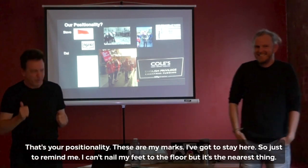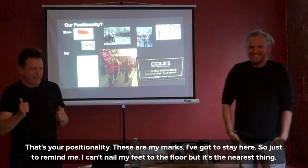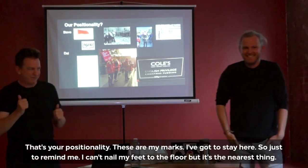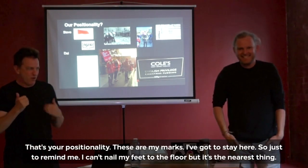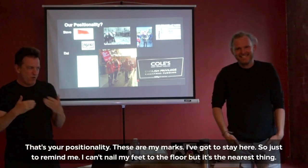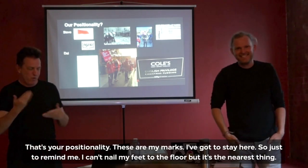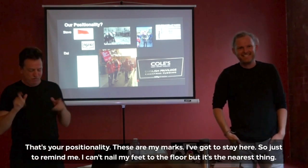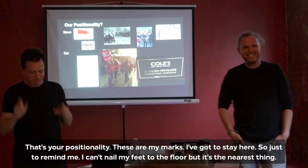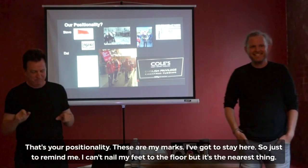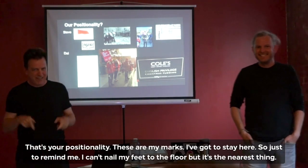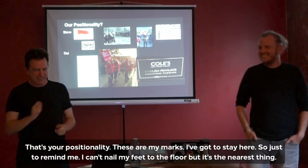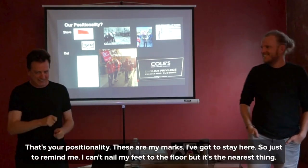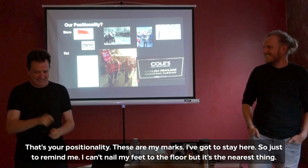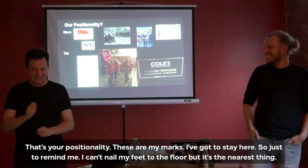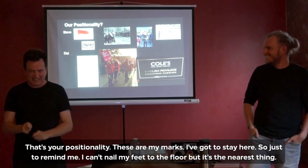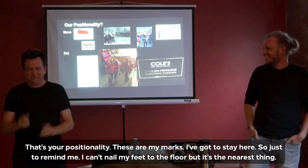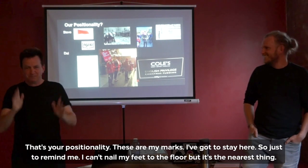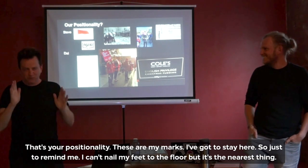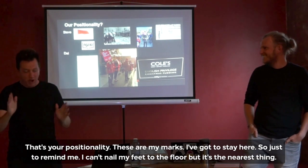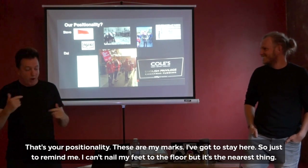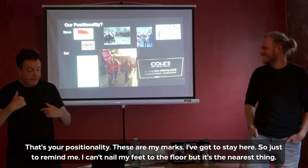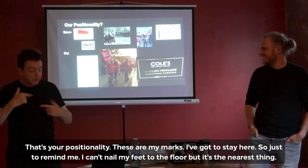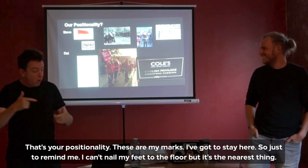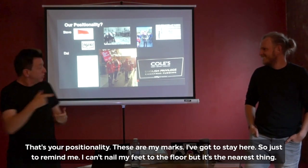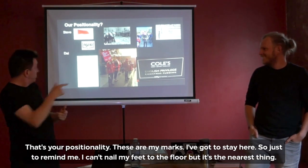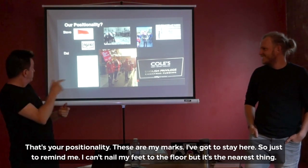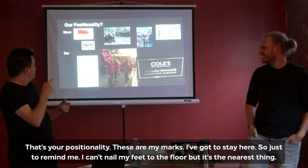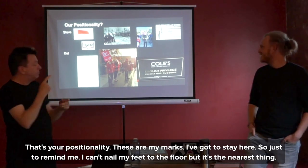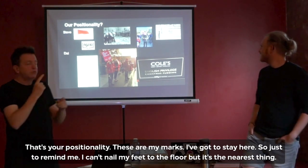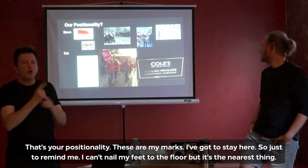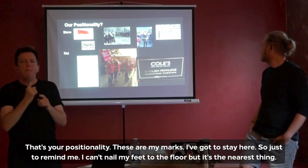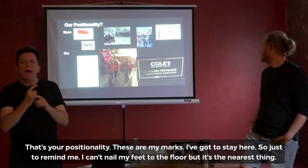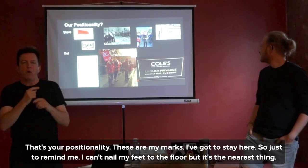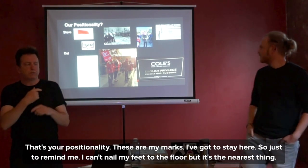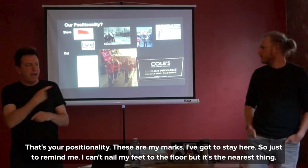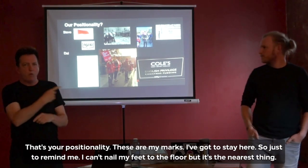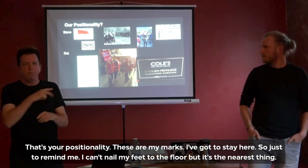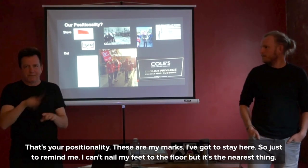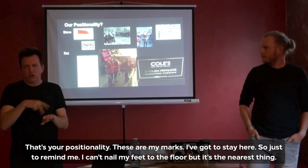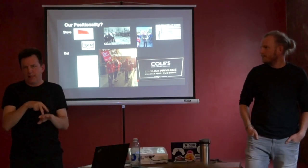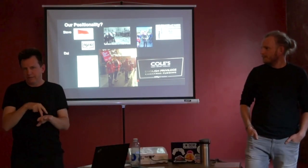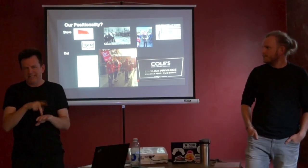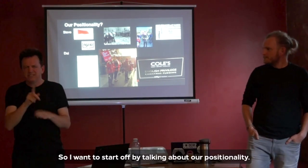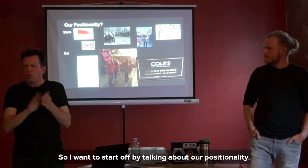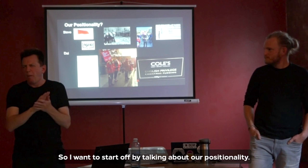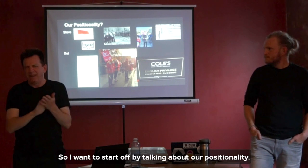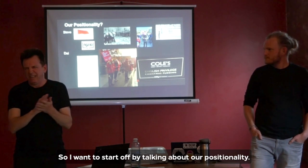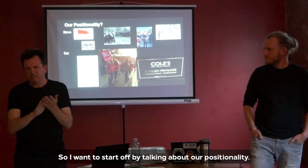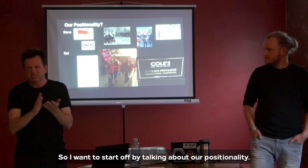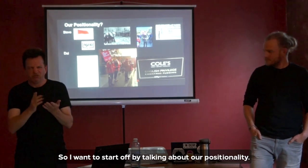these are my marks. I've got to stay here, so it's just to remind me I can't nail my feet to the floor, but it's the nearest thing. So I want to start off by talking about